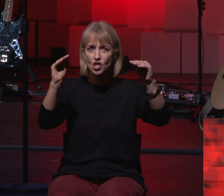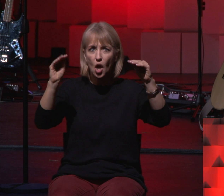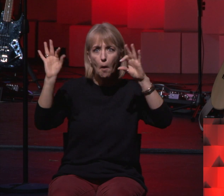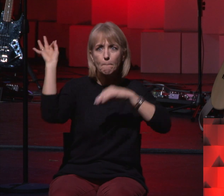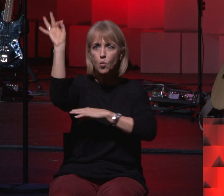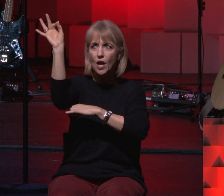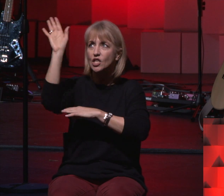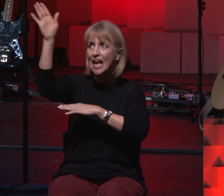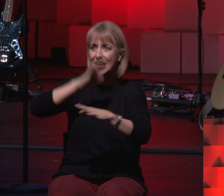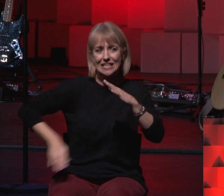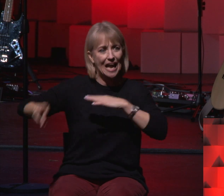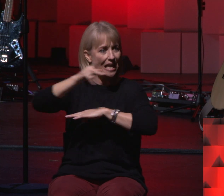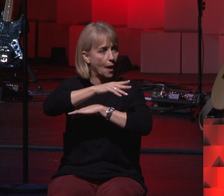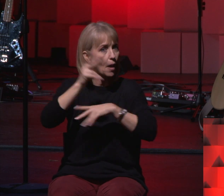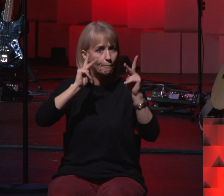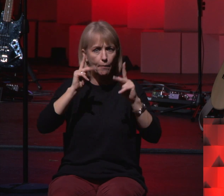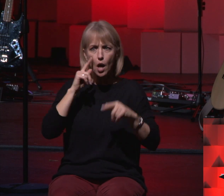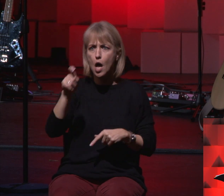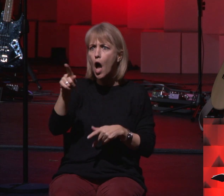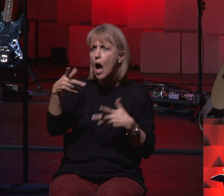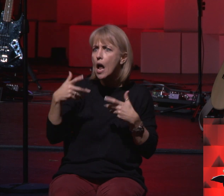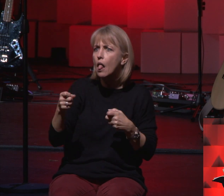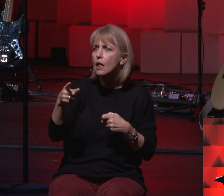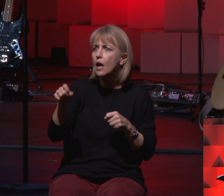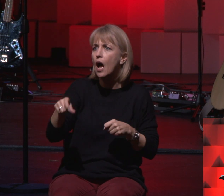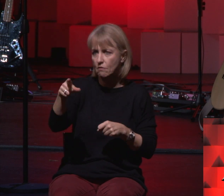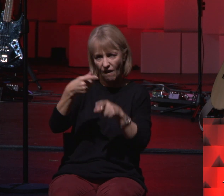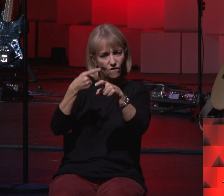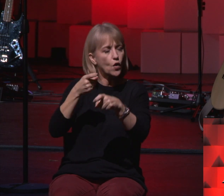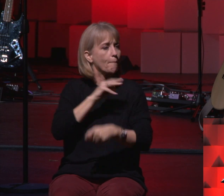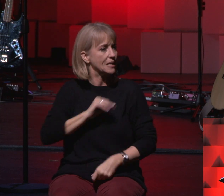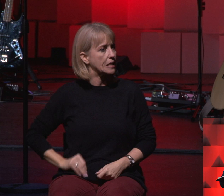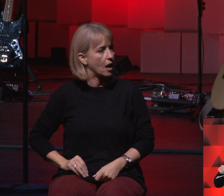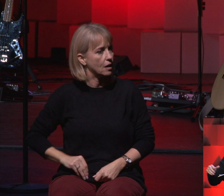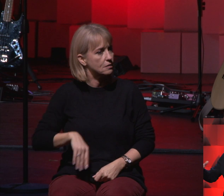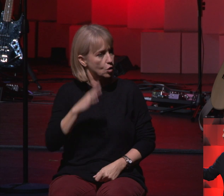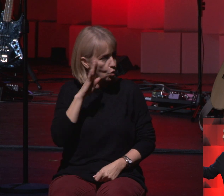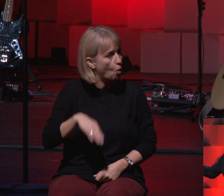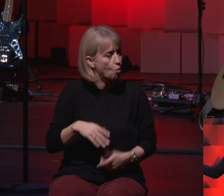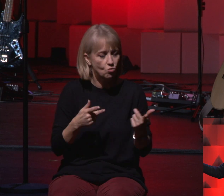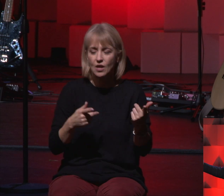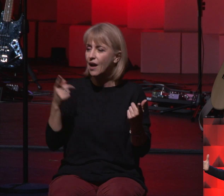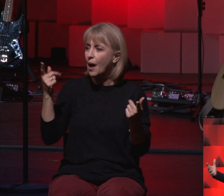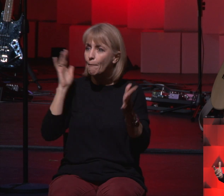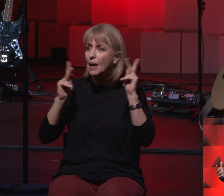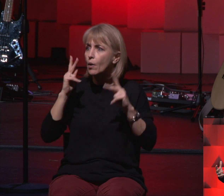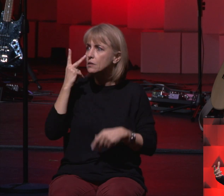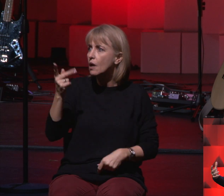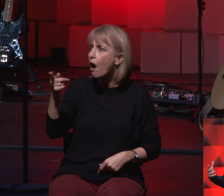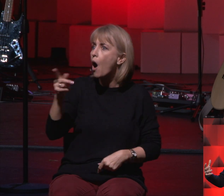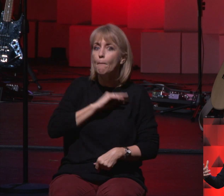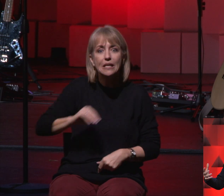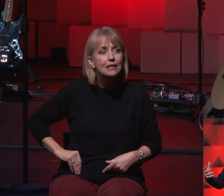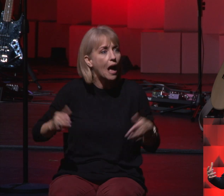God. Kingdom of God is one of those phrases that says, Jesus is here. Messiah has come. We're into this time period, in this relationship with